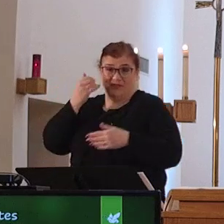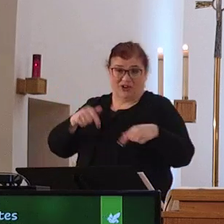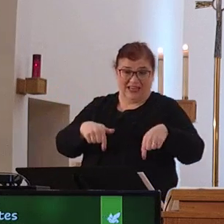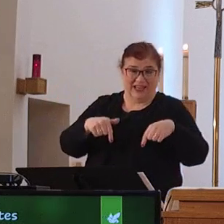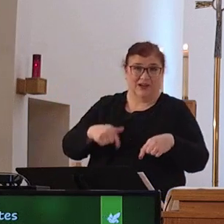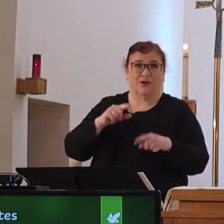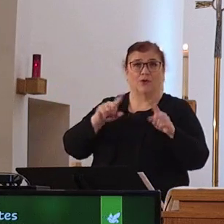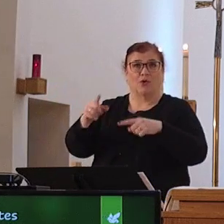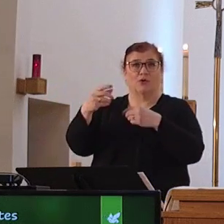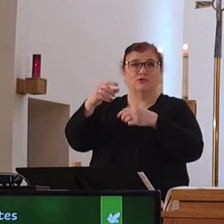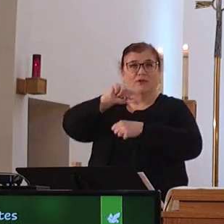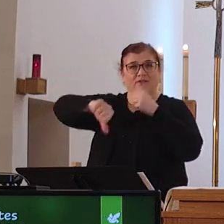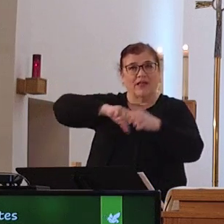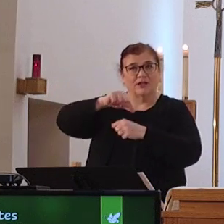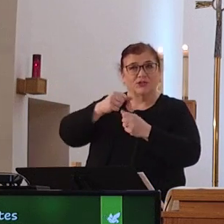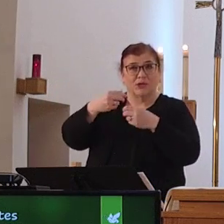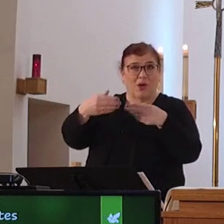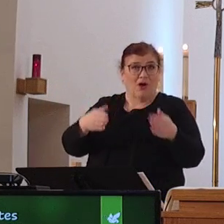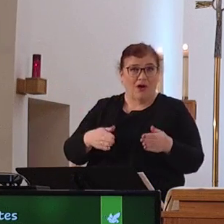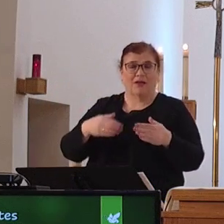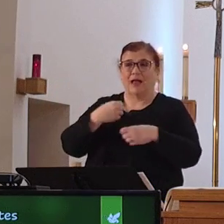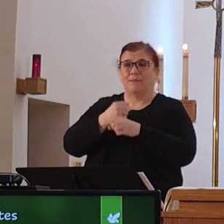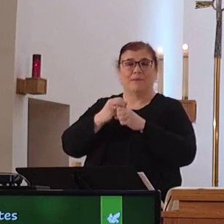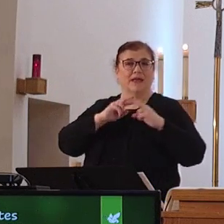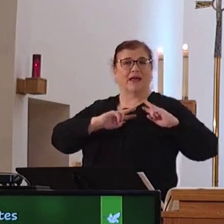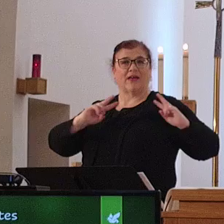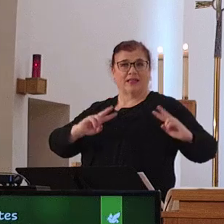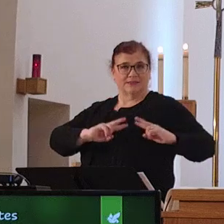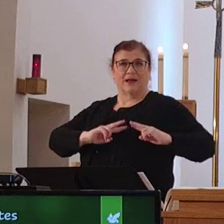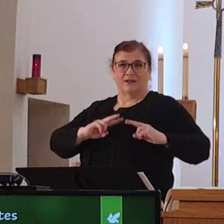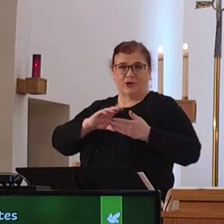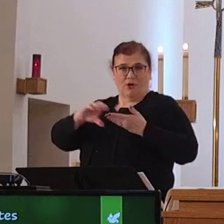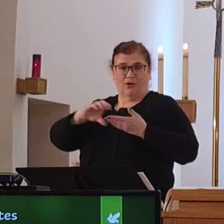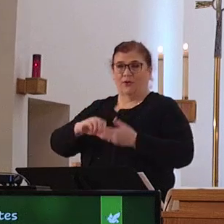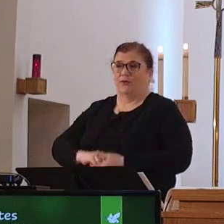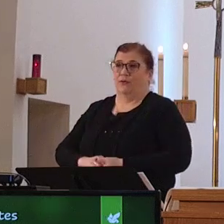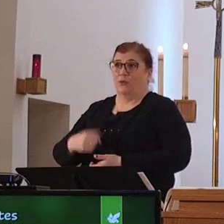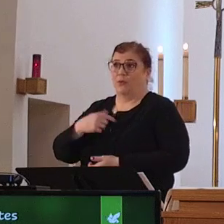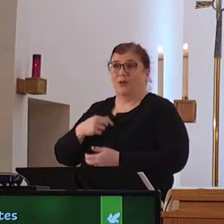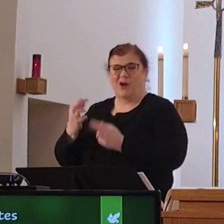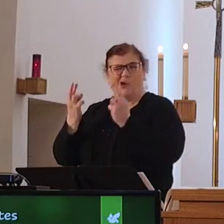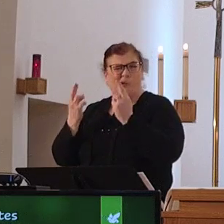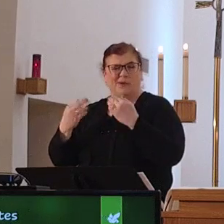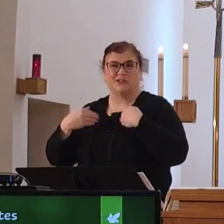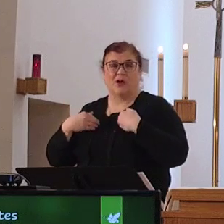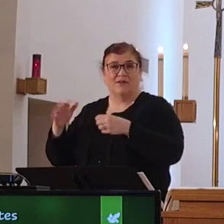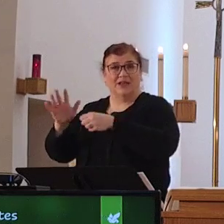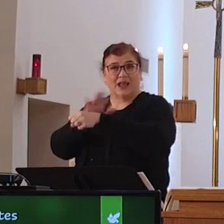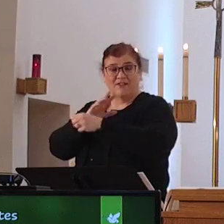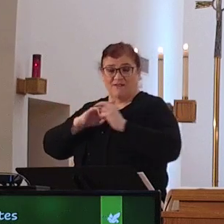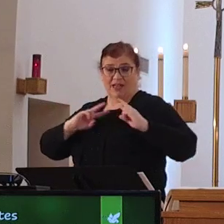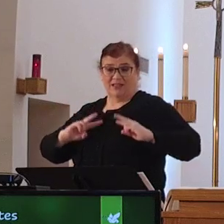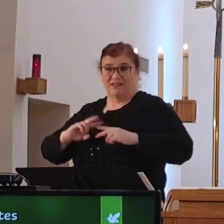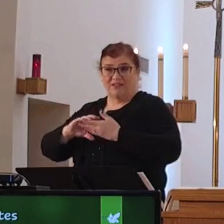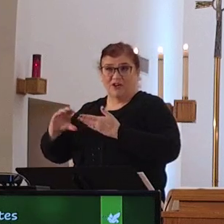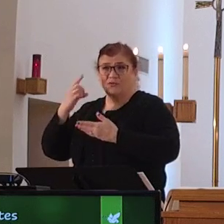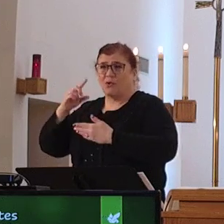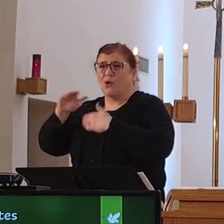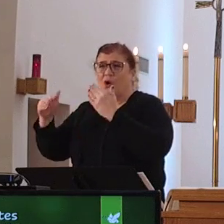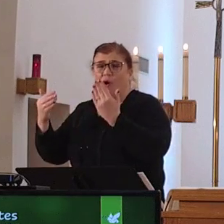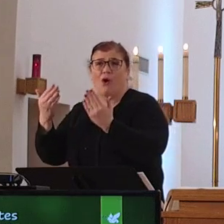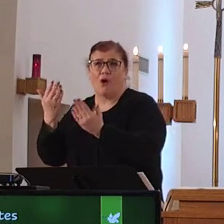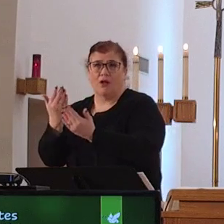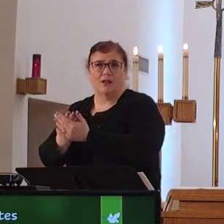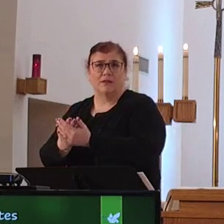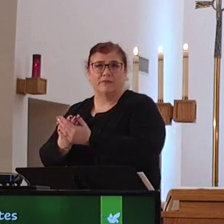go to the fellowship hall and make a Valentine. We are hoping to have enough Valentines for all of